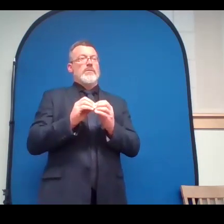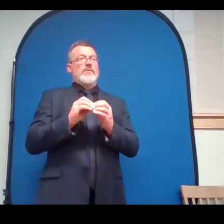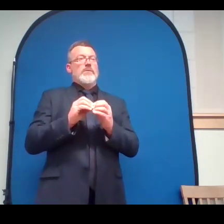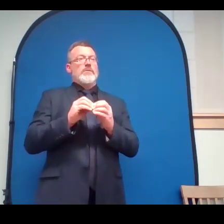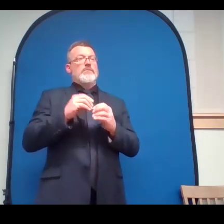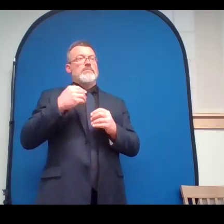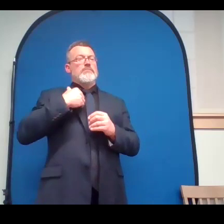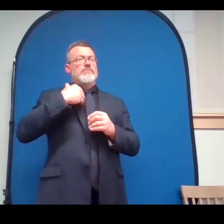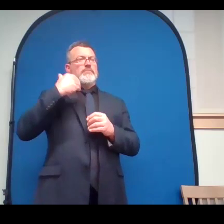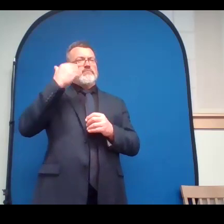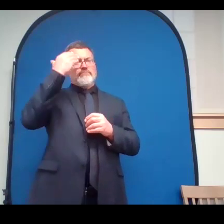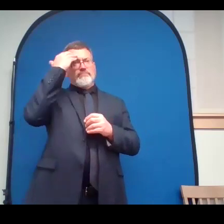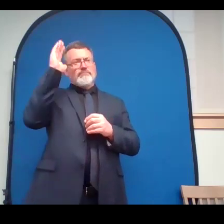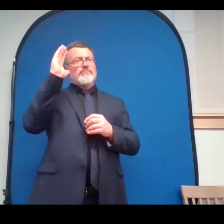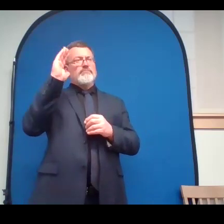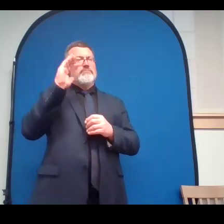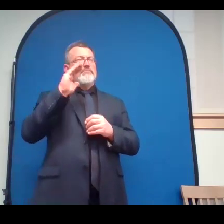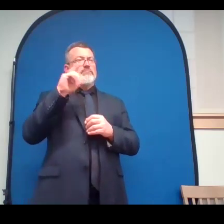down.